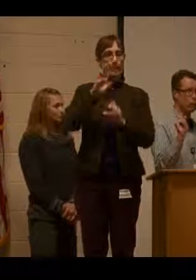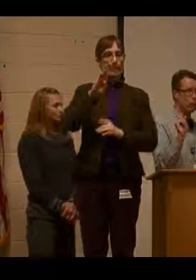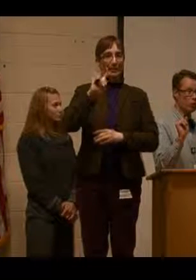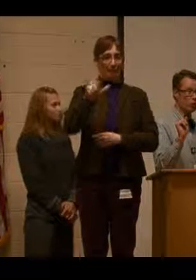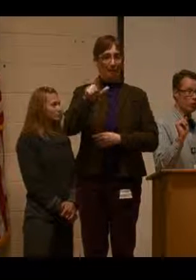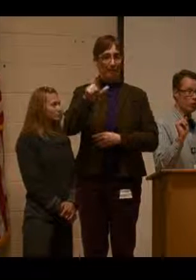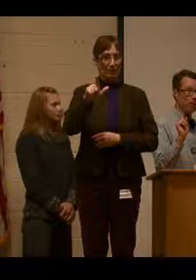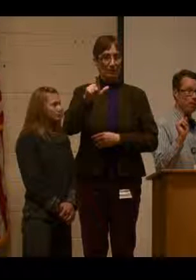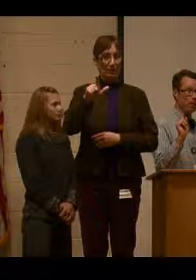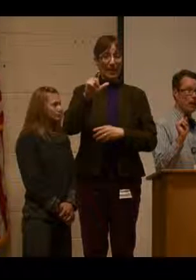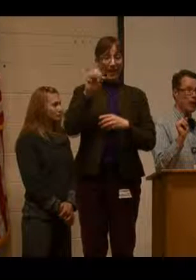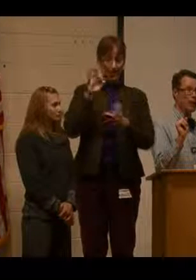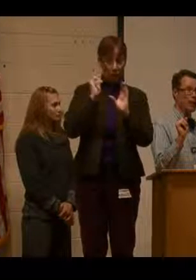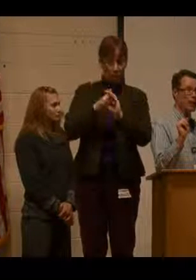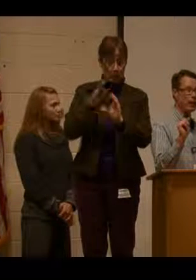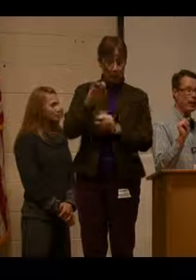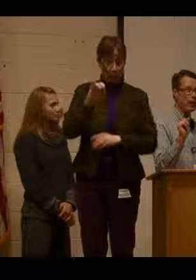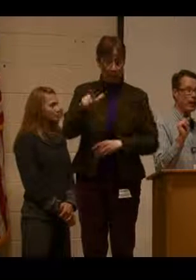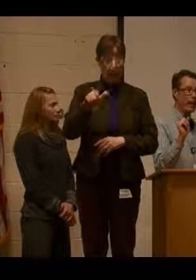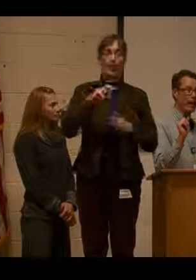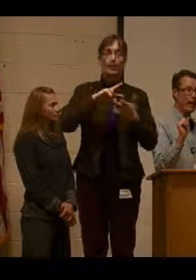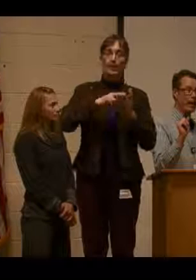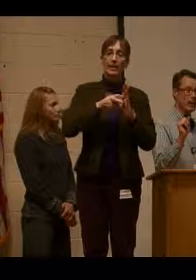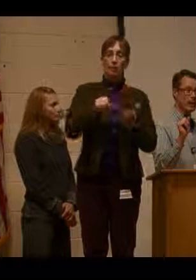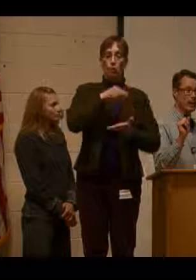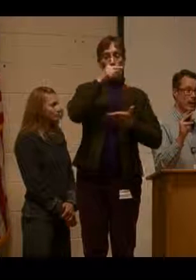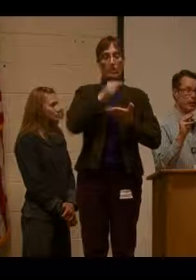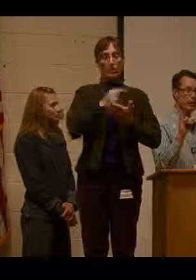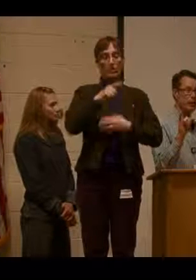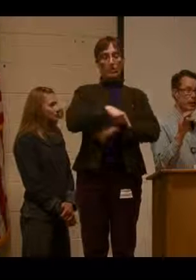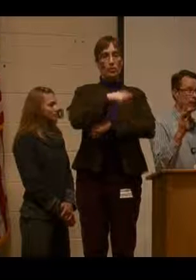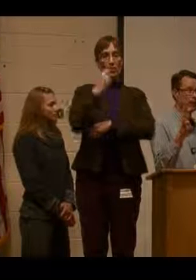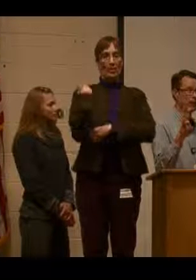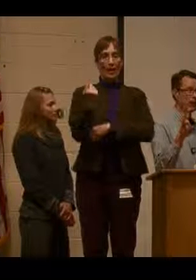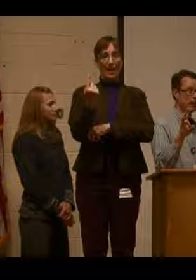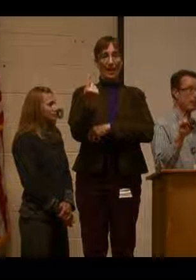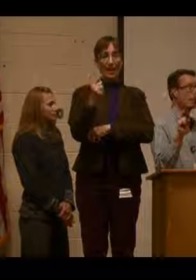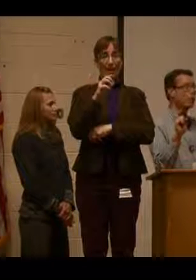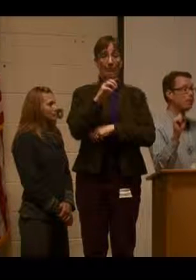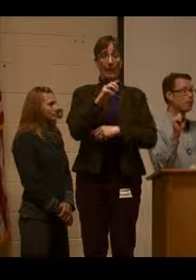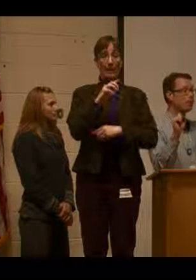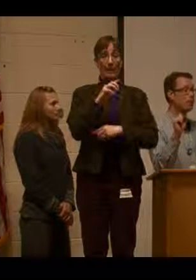And again, that date is May 17th. Oh, we do have a question.